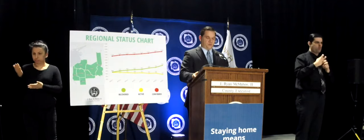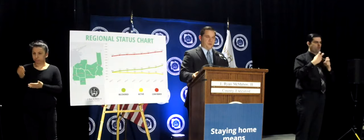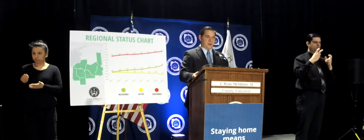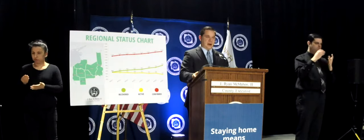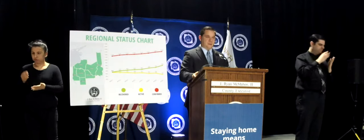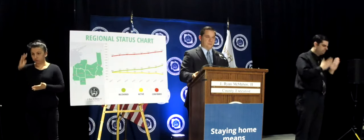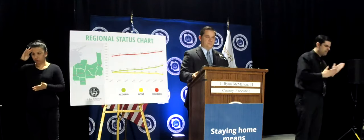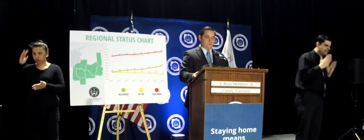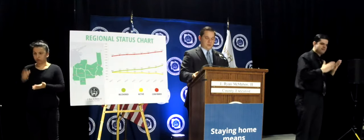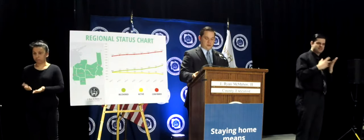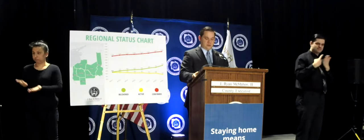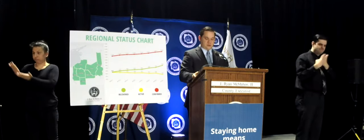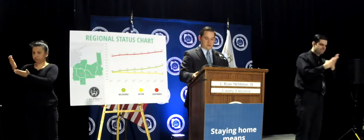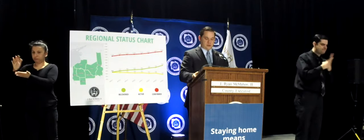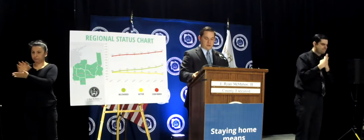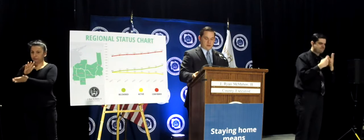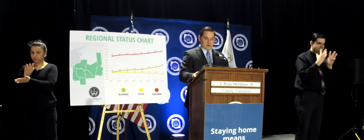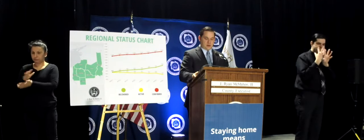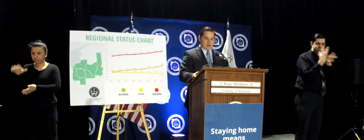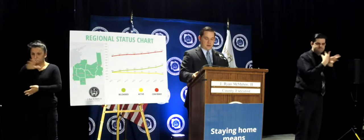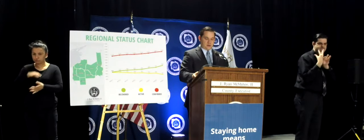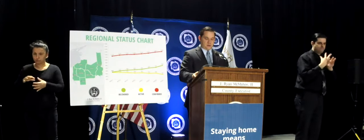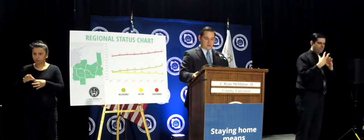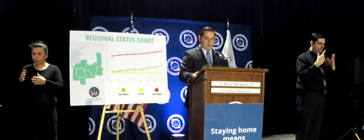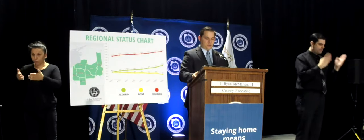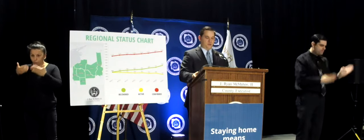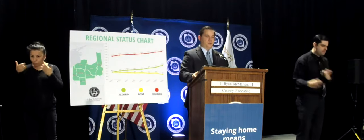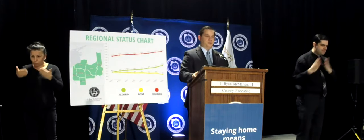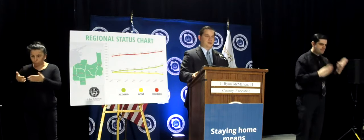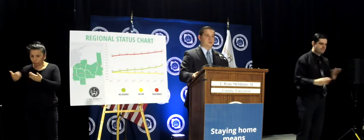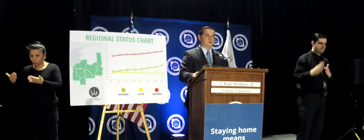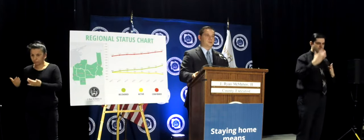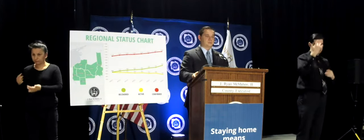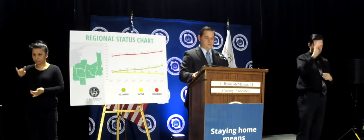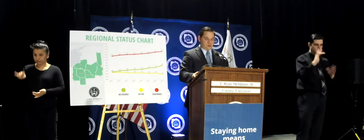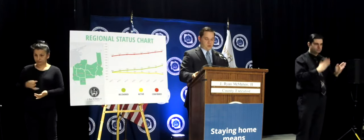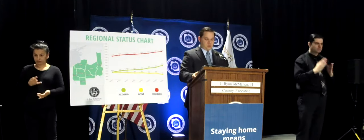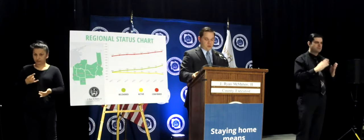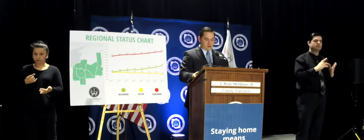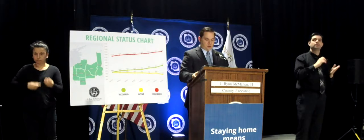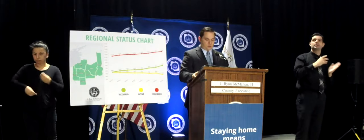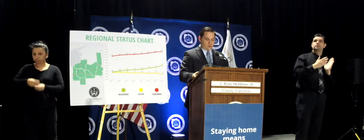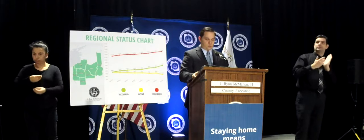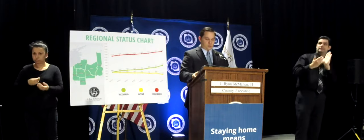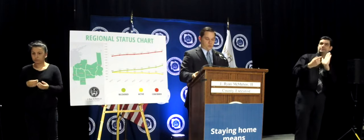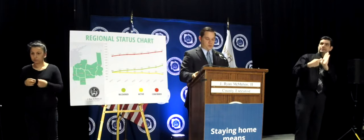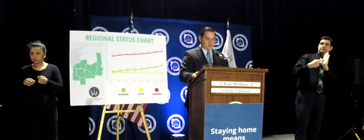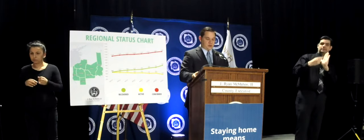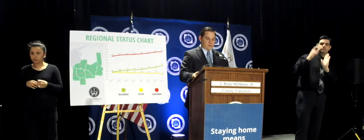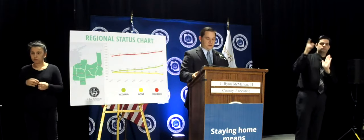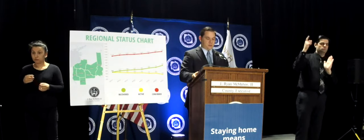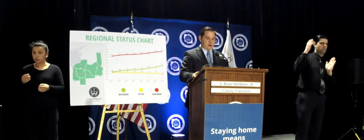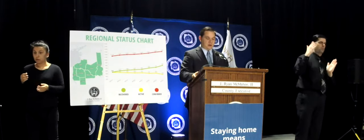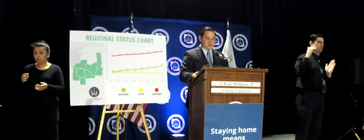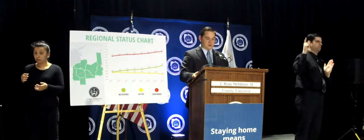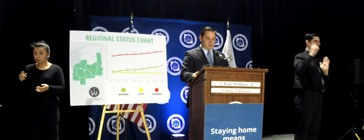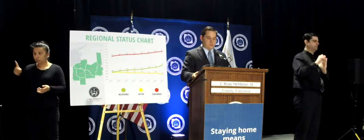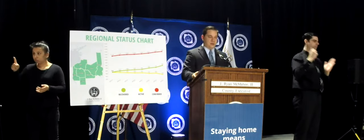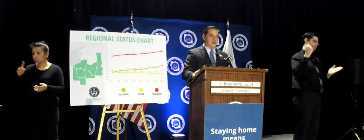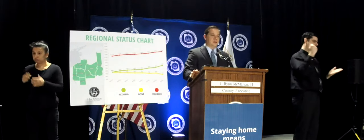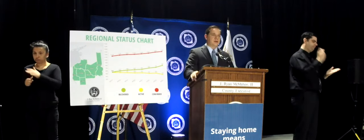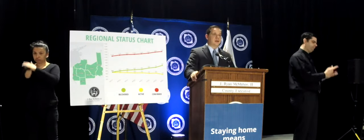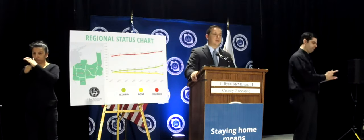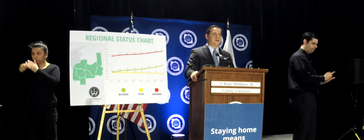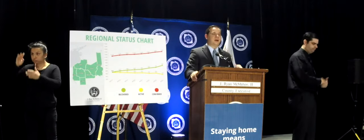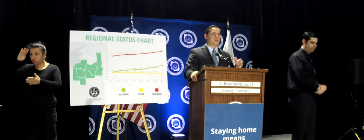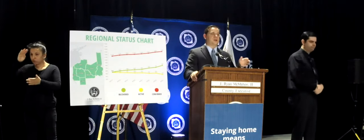for feedback and eventually approval potentially. So we're excited about the progress that we're